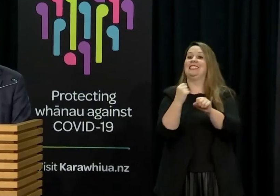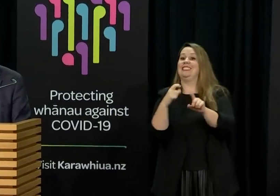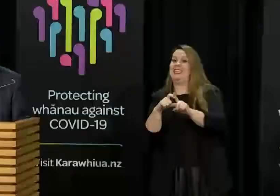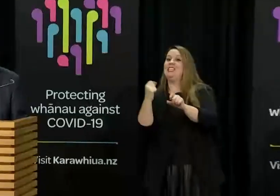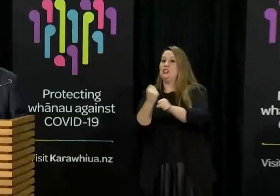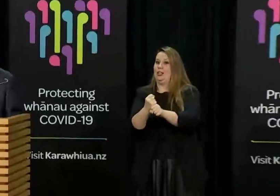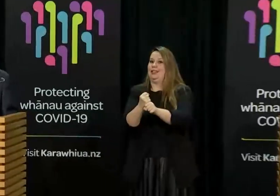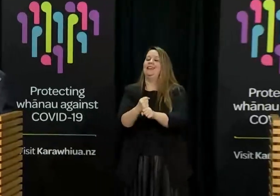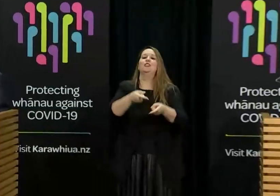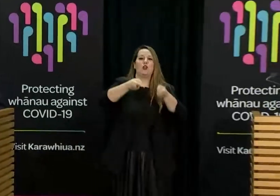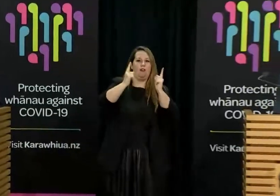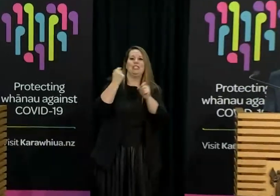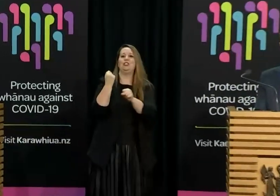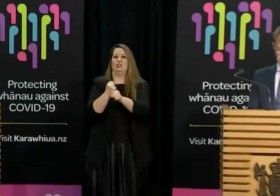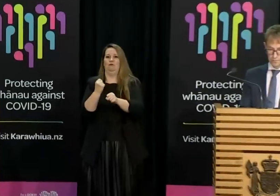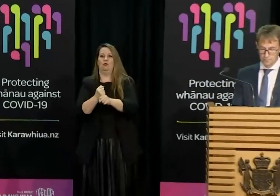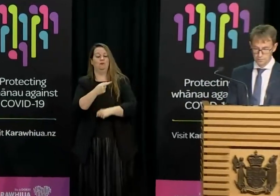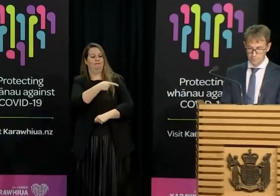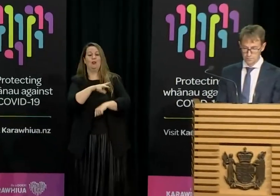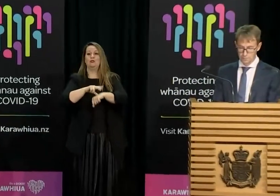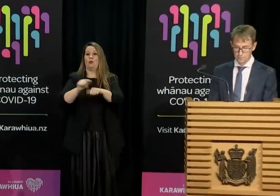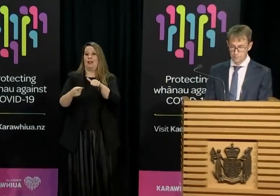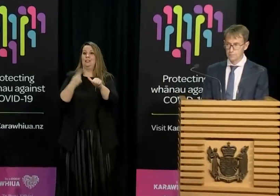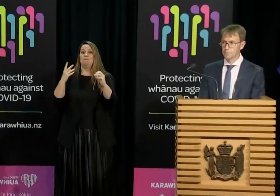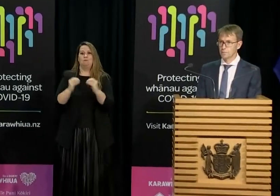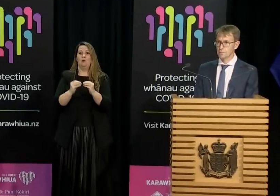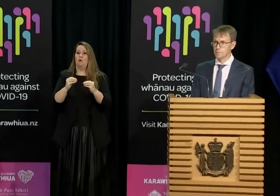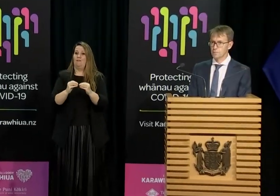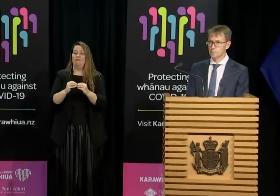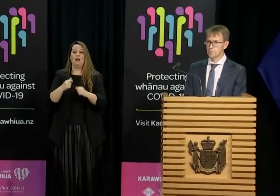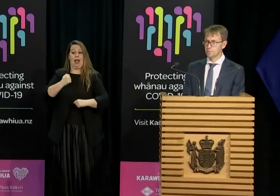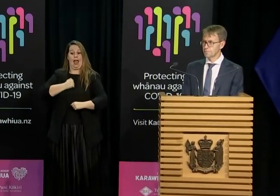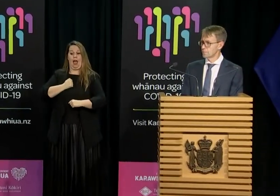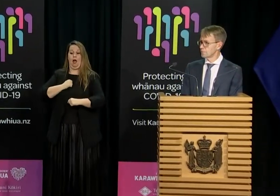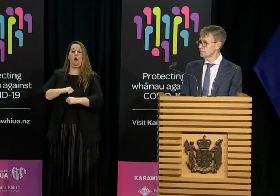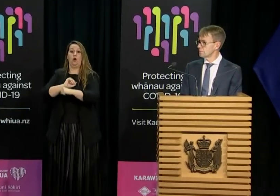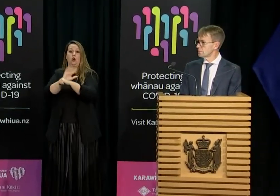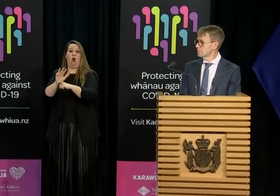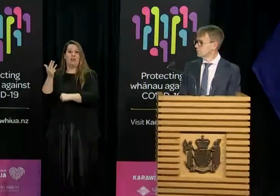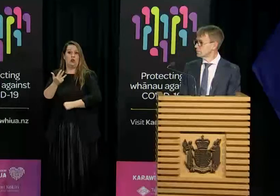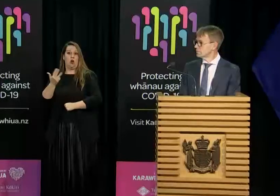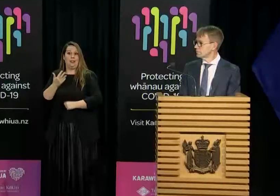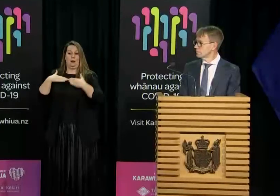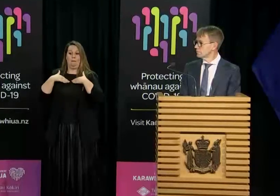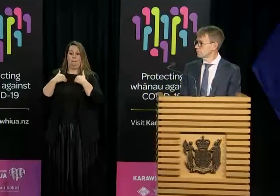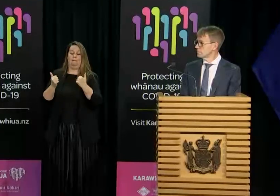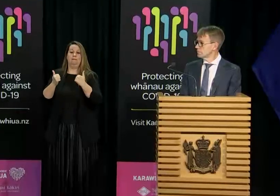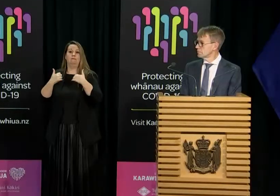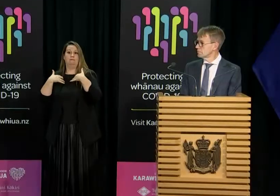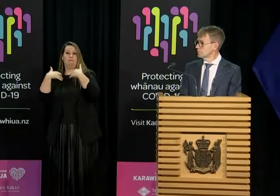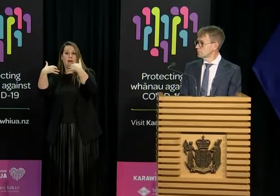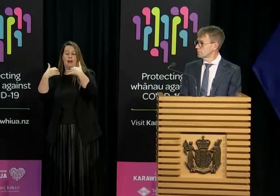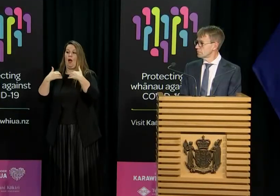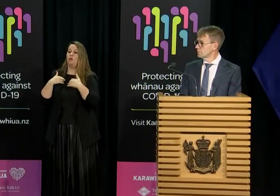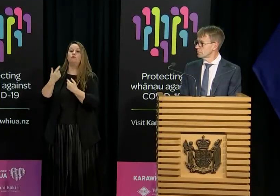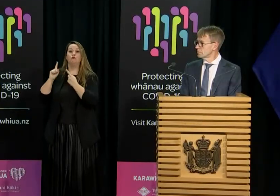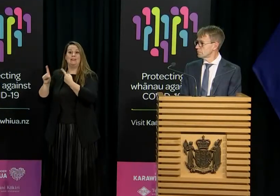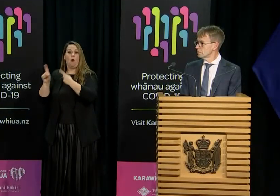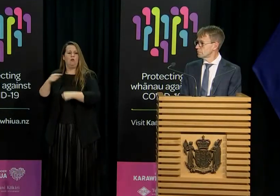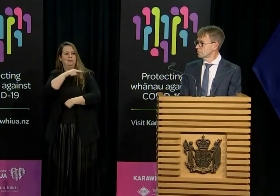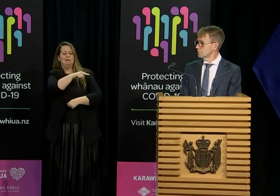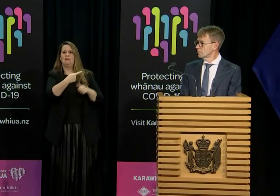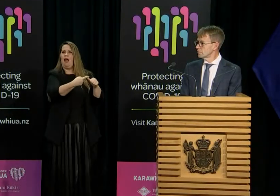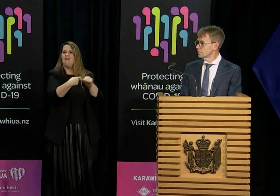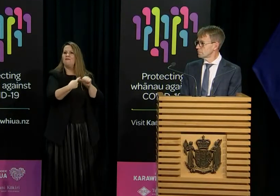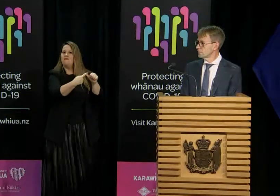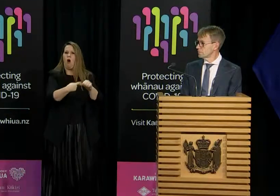Dr. Bloomfield has advised the government at every step of our public health response to Covid-19. His workload has been